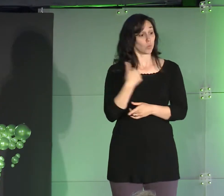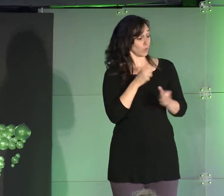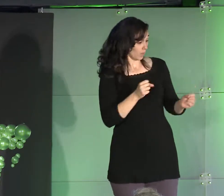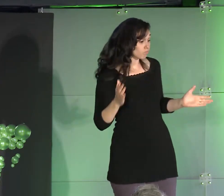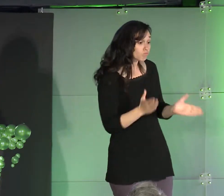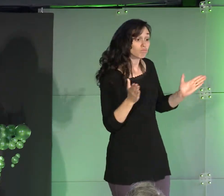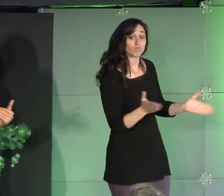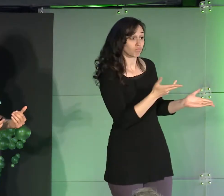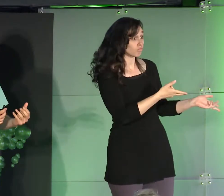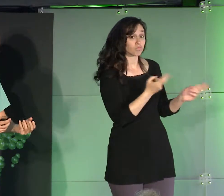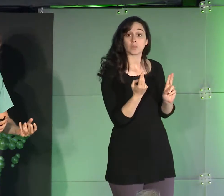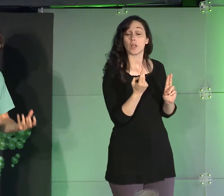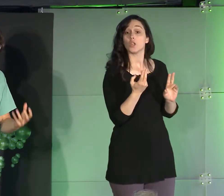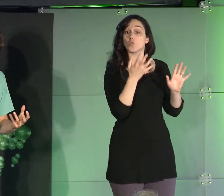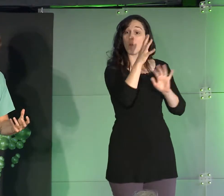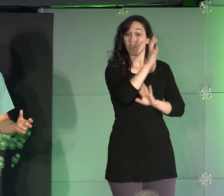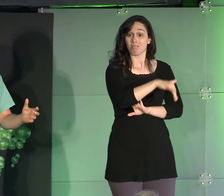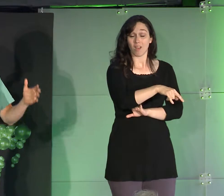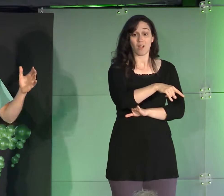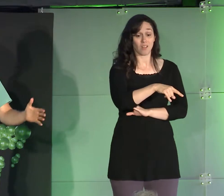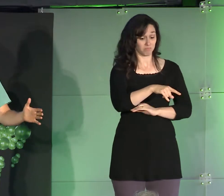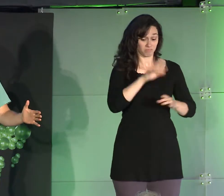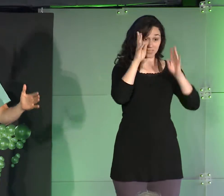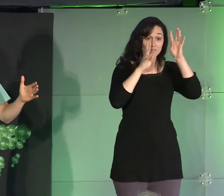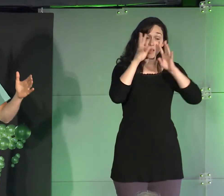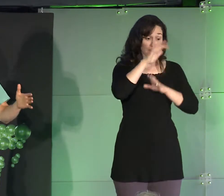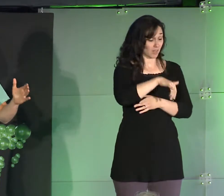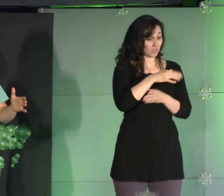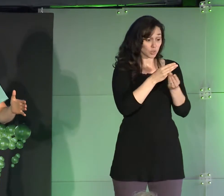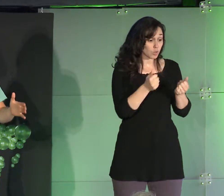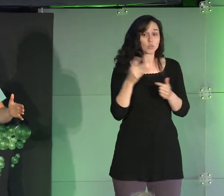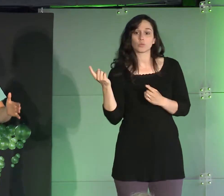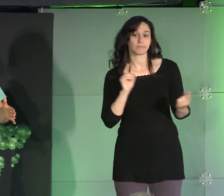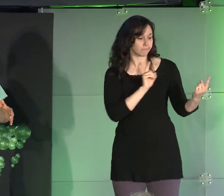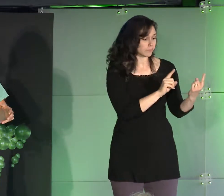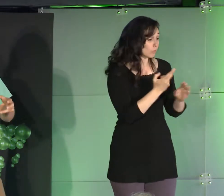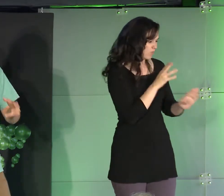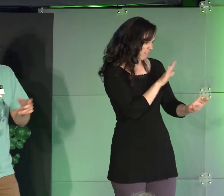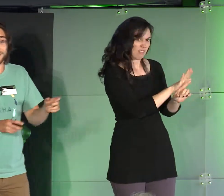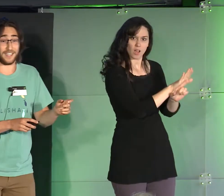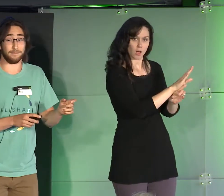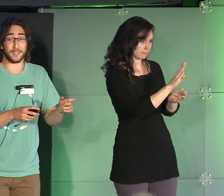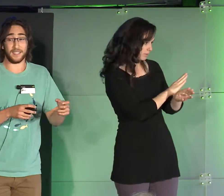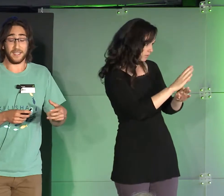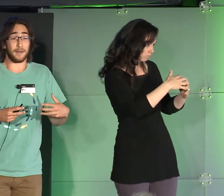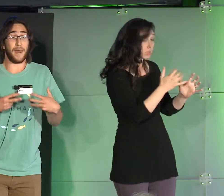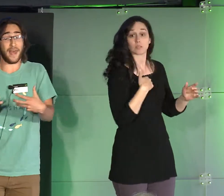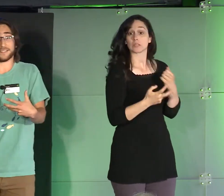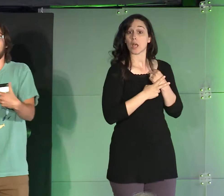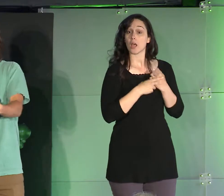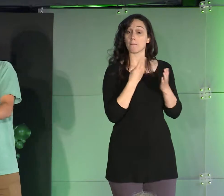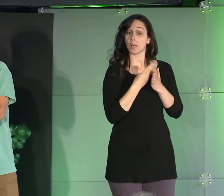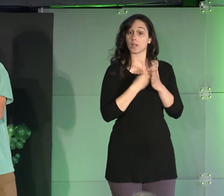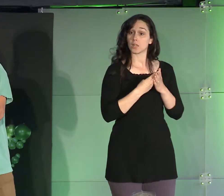So by us taking this approach where we're developing this modular solution that we can come to them and use their existing infrastructure, we can save money and